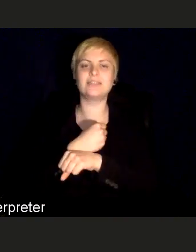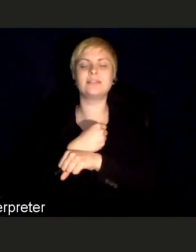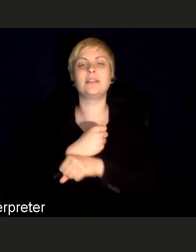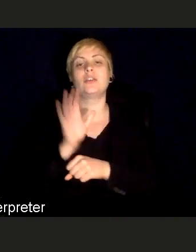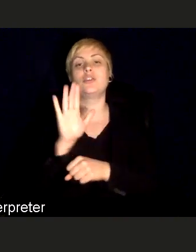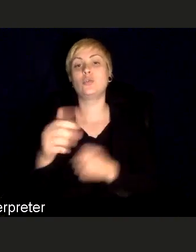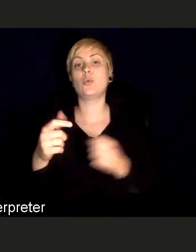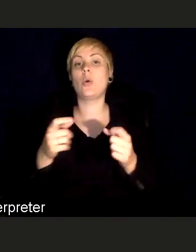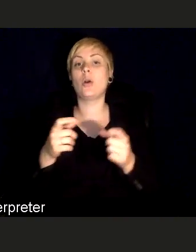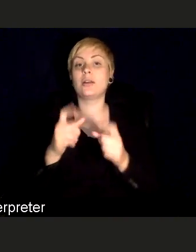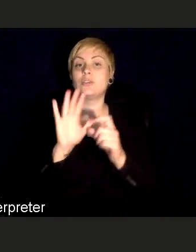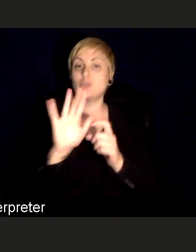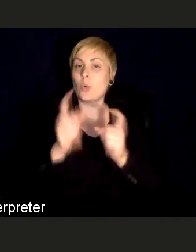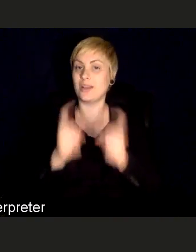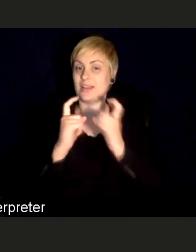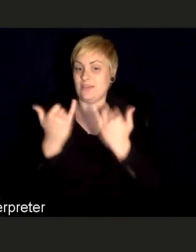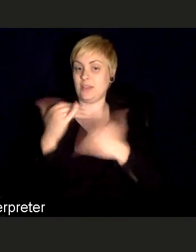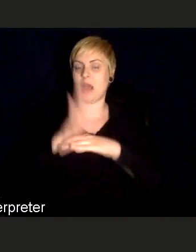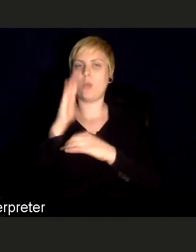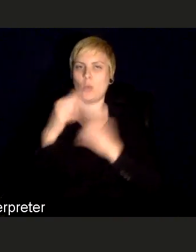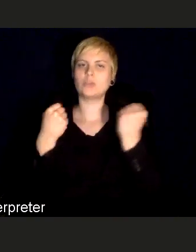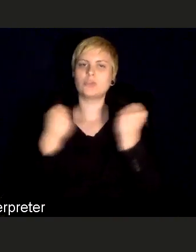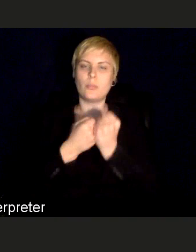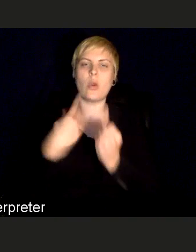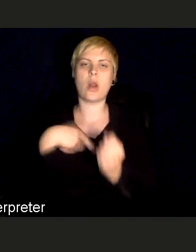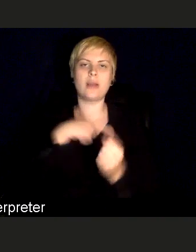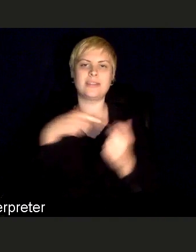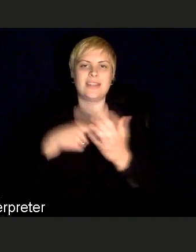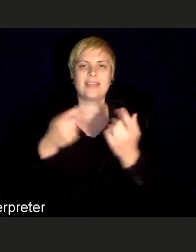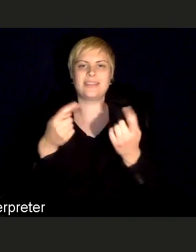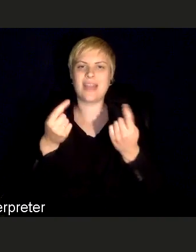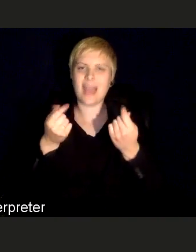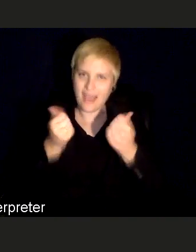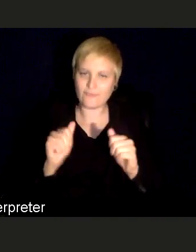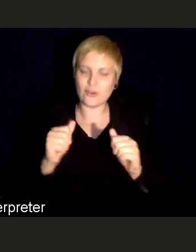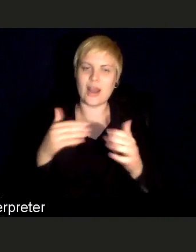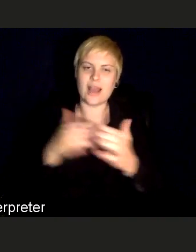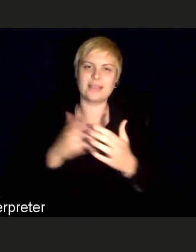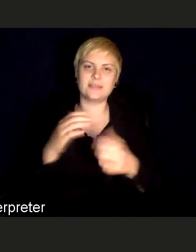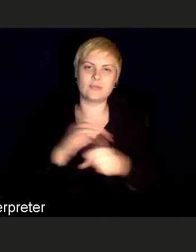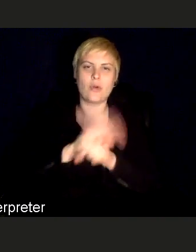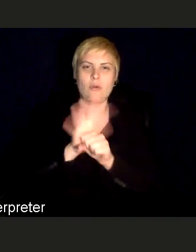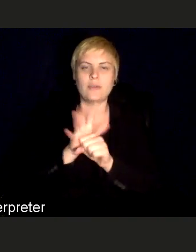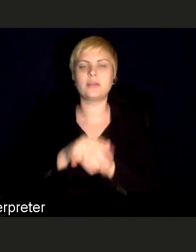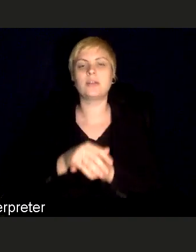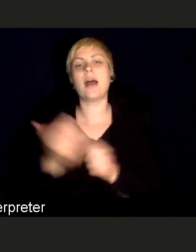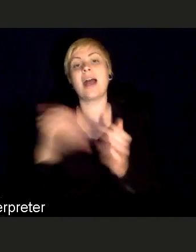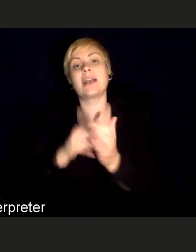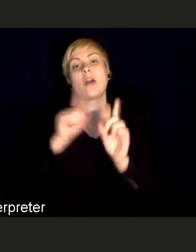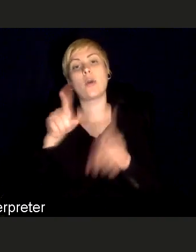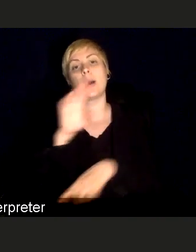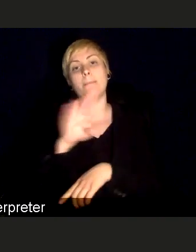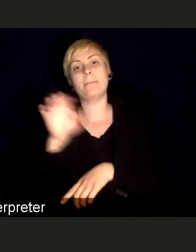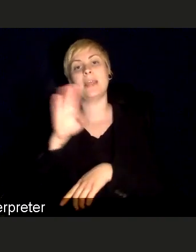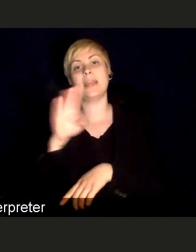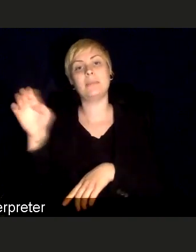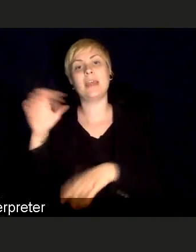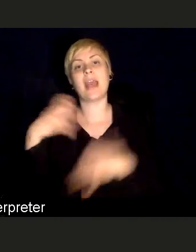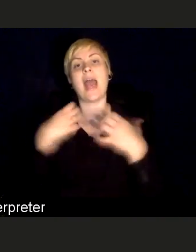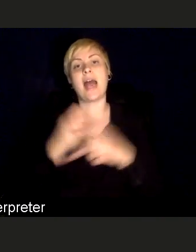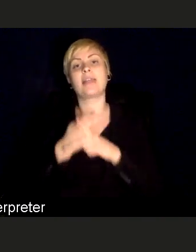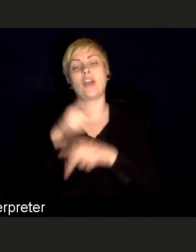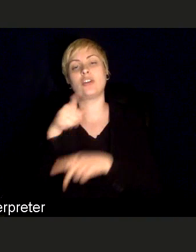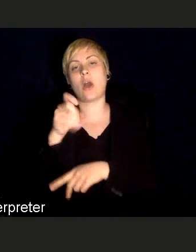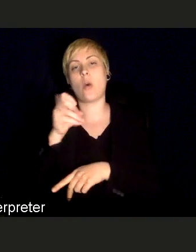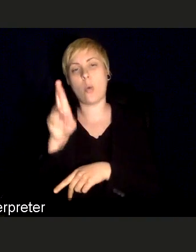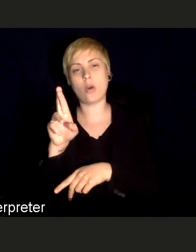us in this effort and in this fight. Again, you go to bbhealthcare.org, and on the opening page